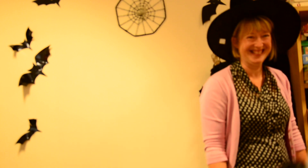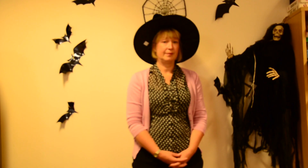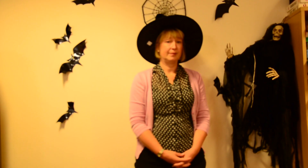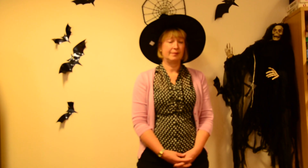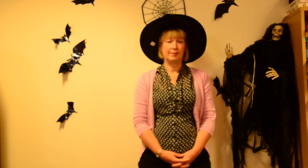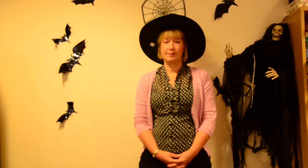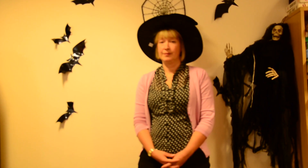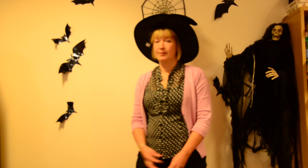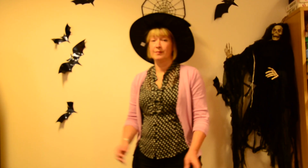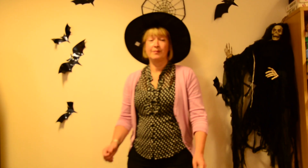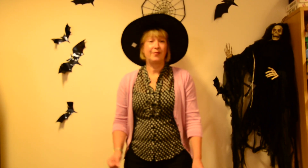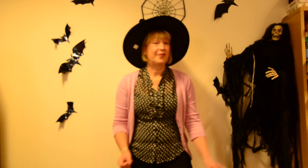Yeah. See if that helps.